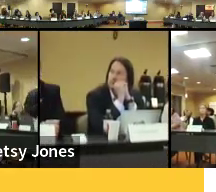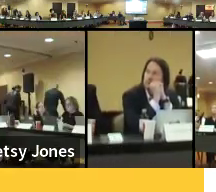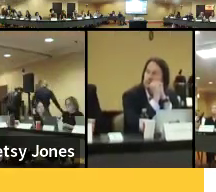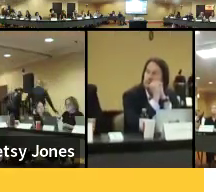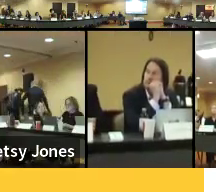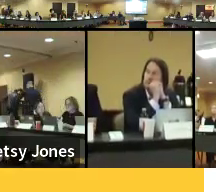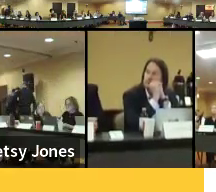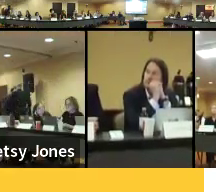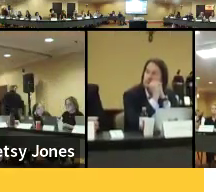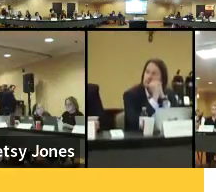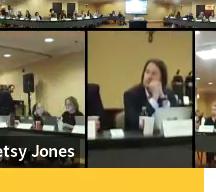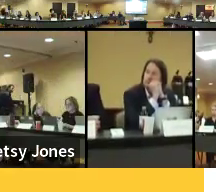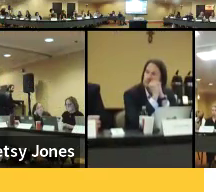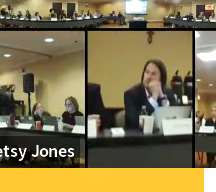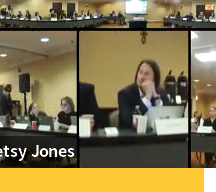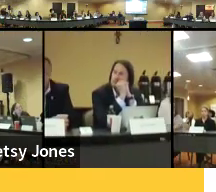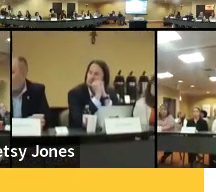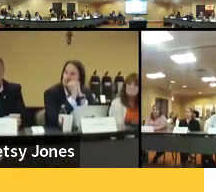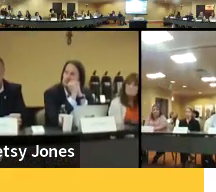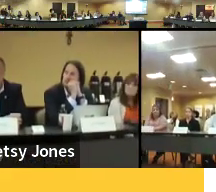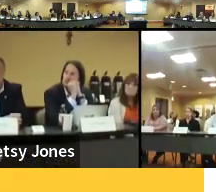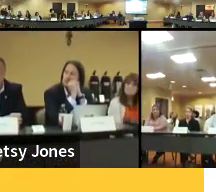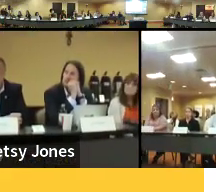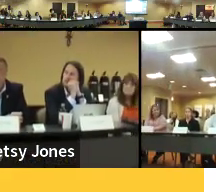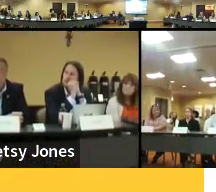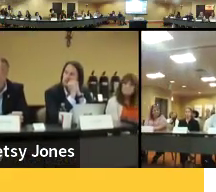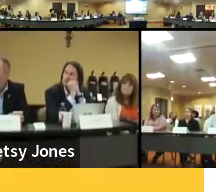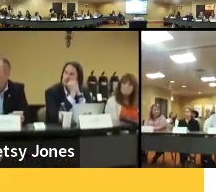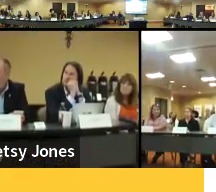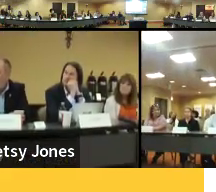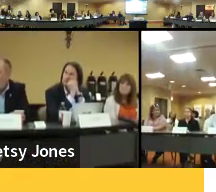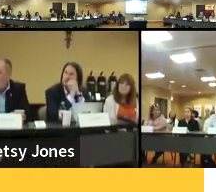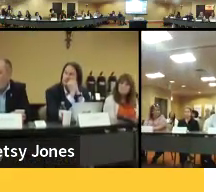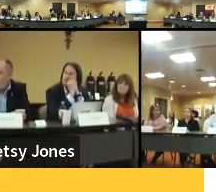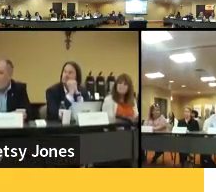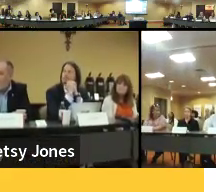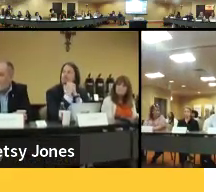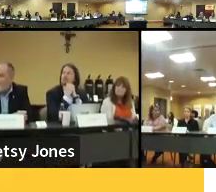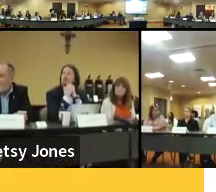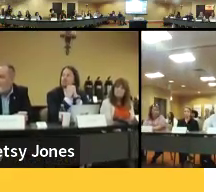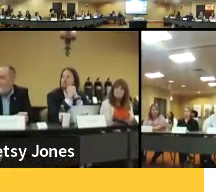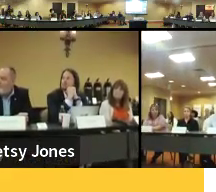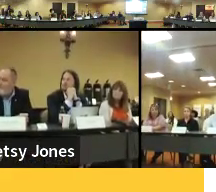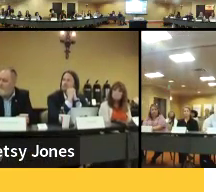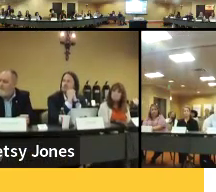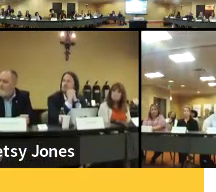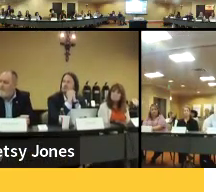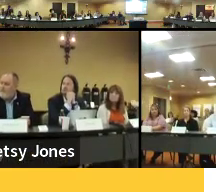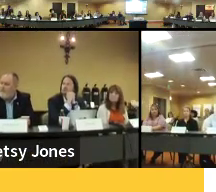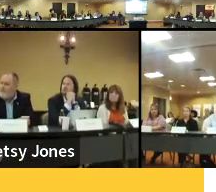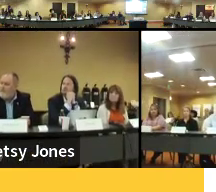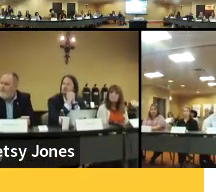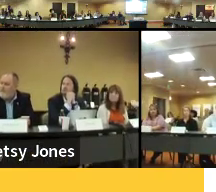Was referred to us for the wonderful presenting problem of aggression. So aggression is not very diagnostically